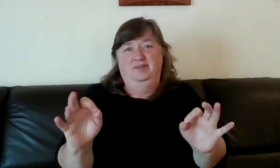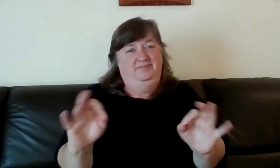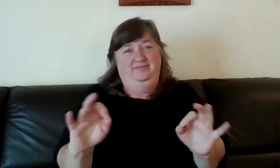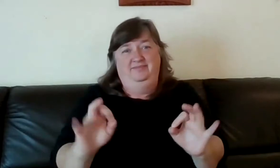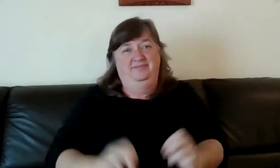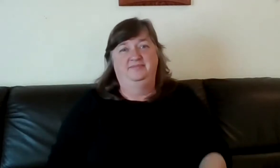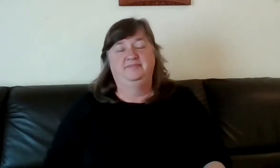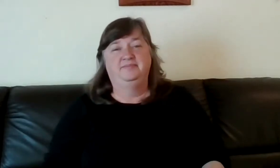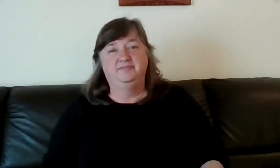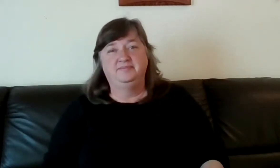problem.